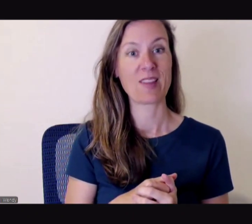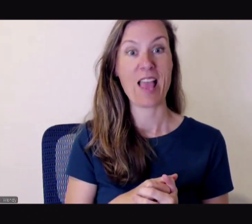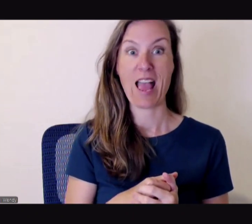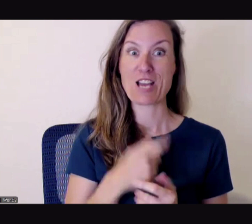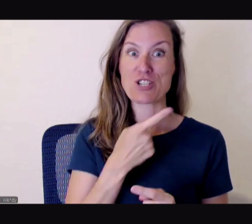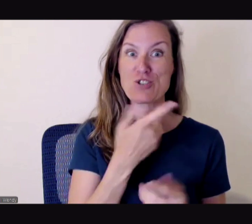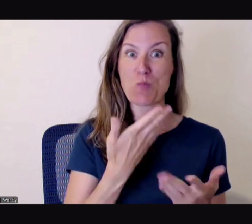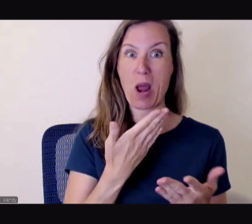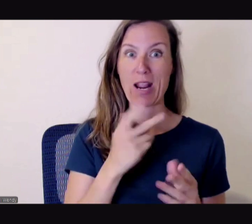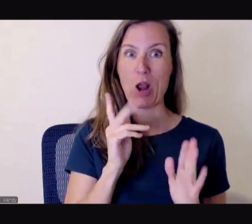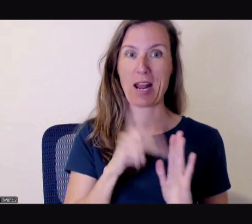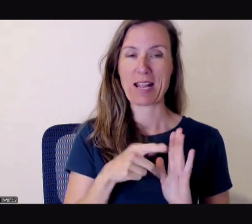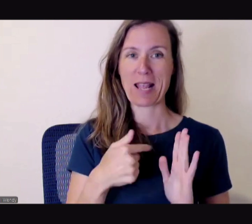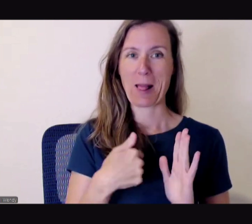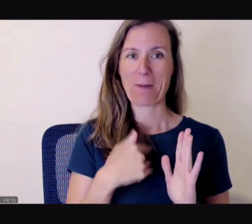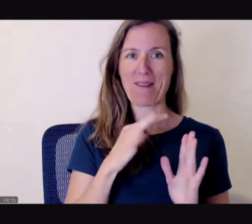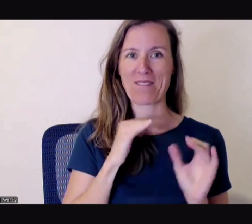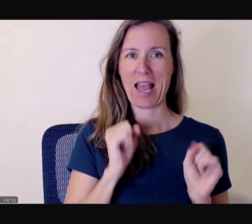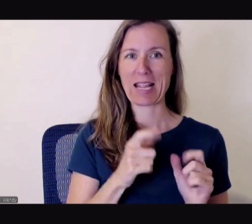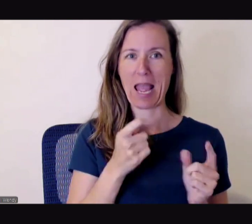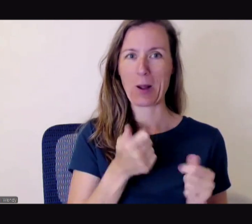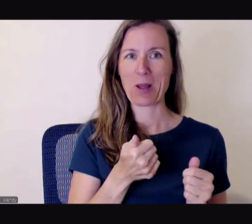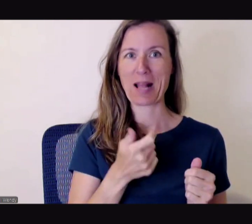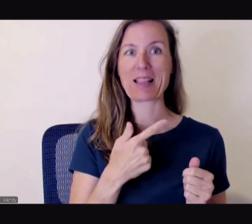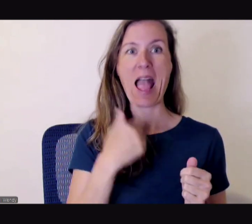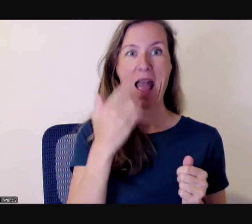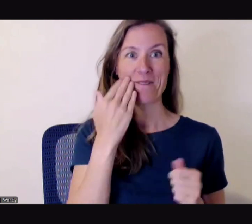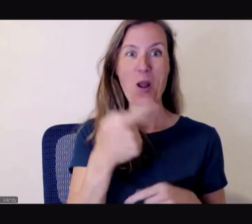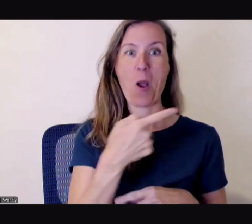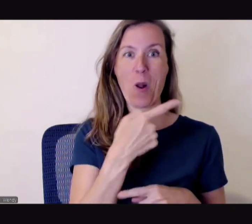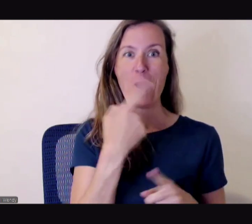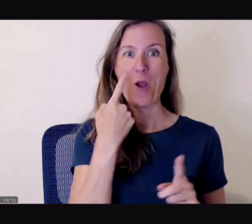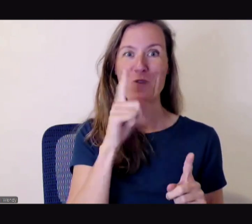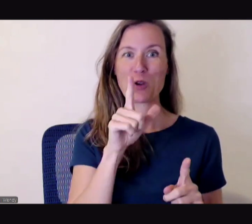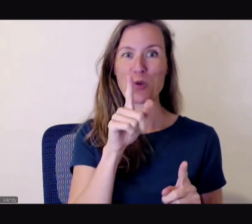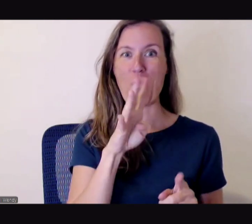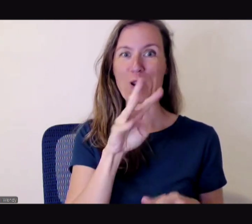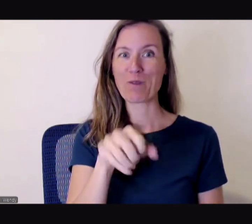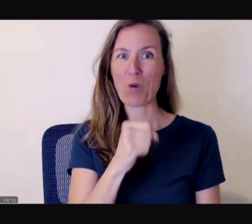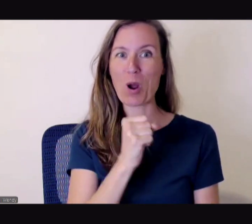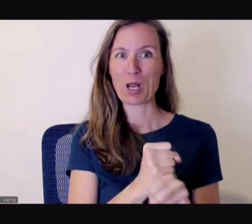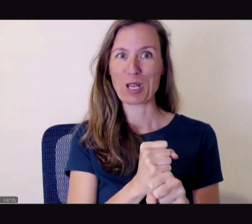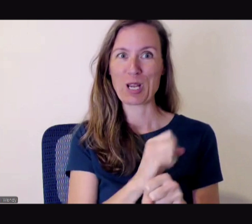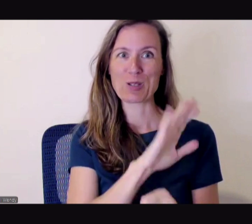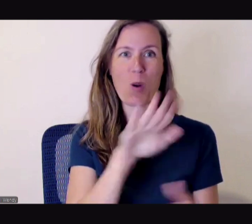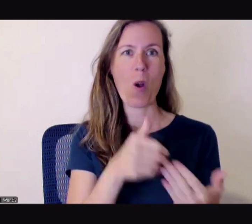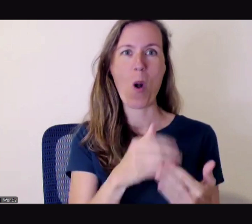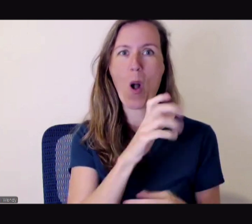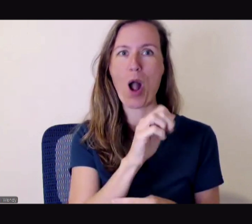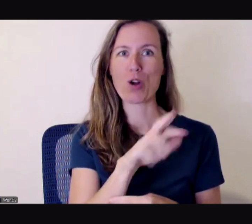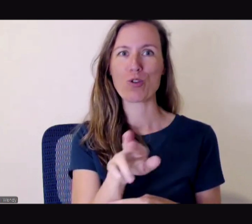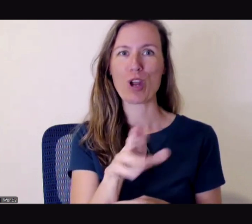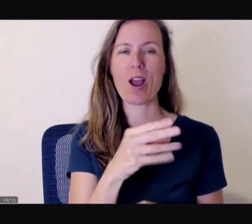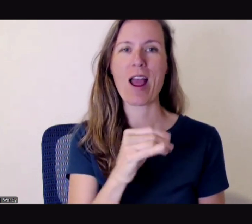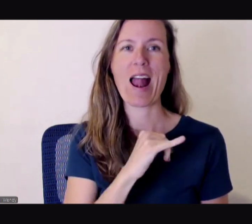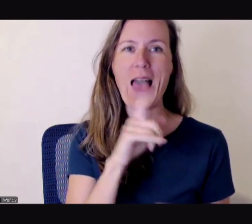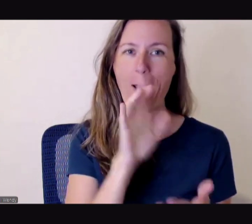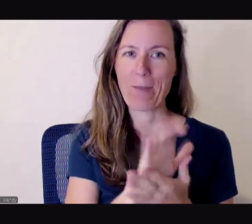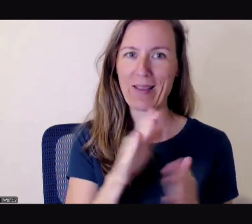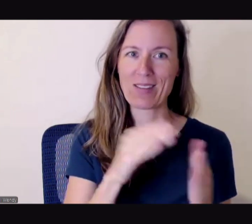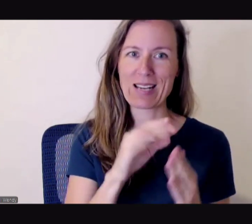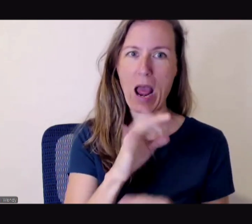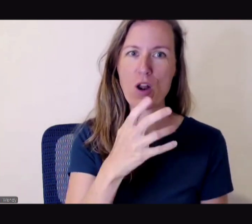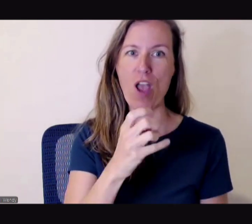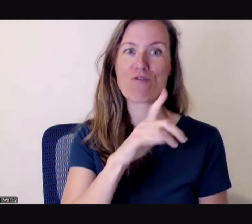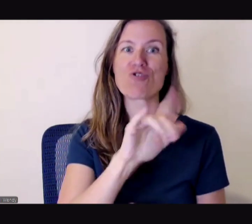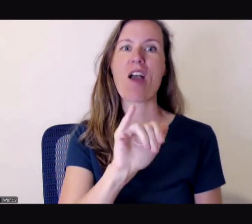known her for 24 years, her entire career, And I believe that the town of Cheverly is